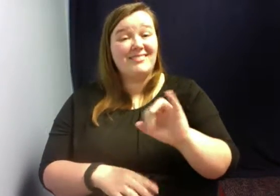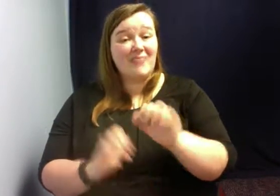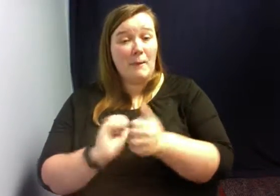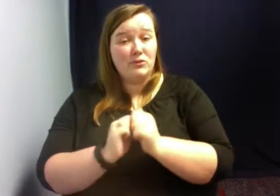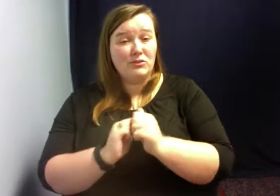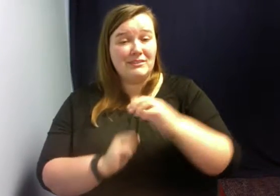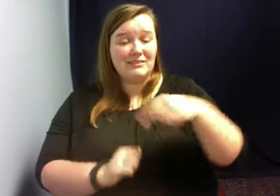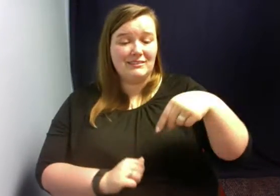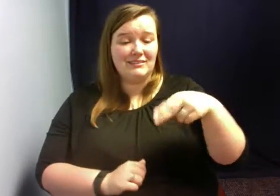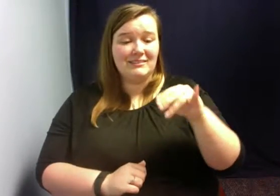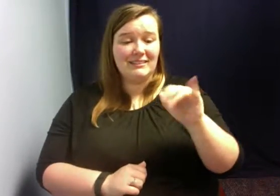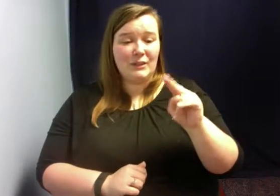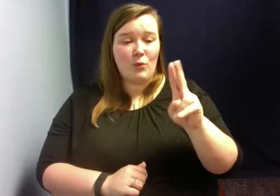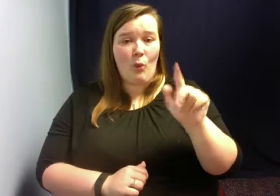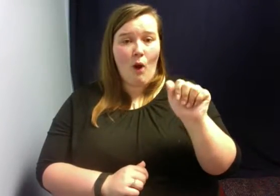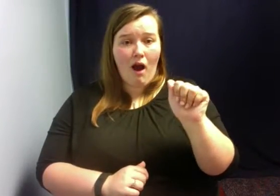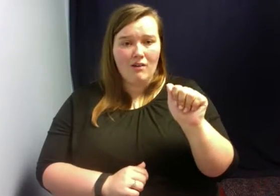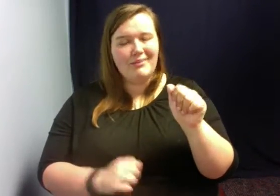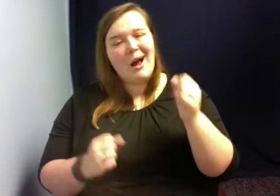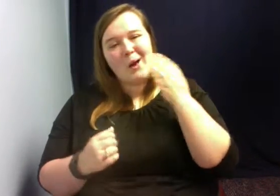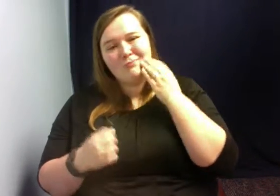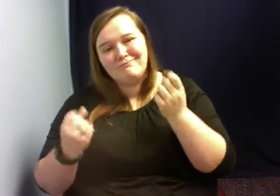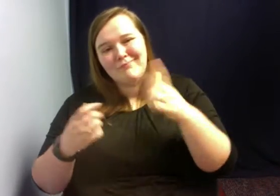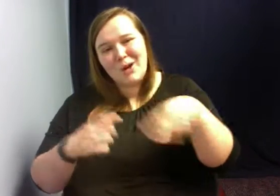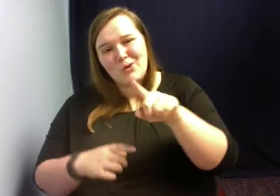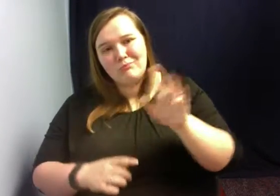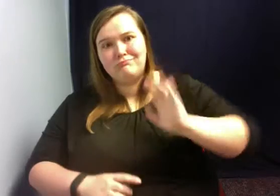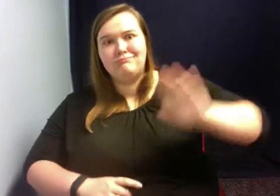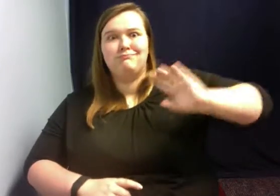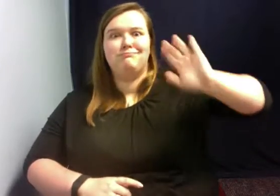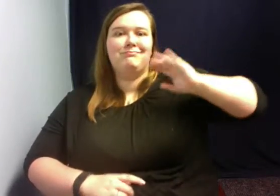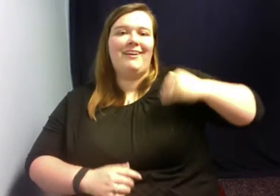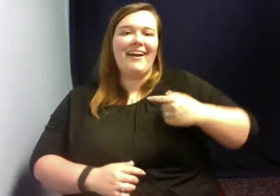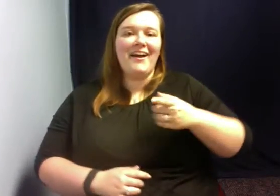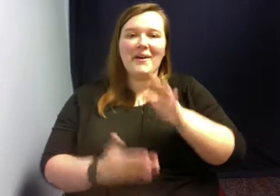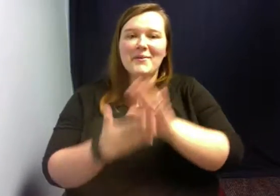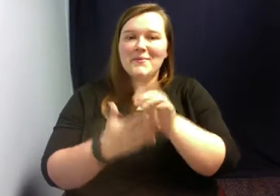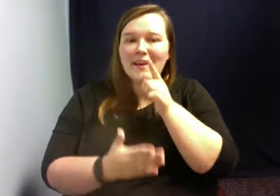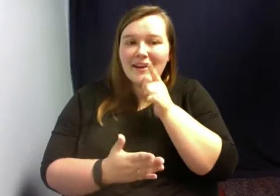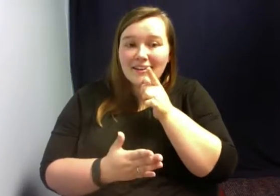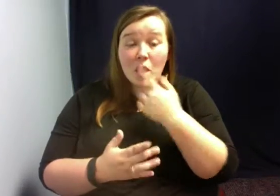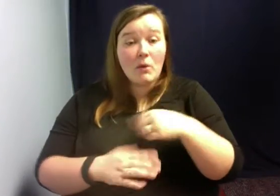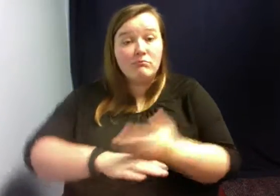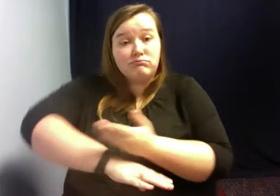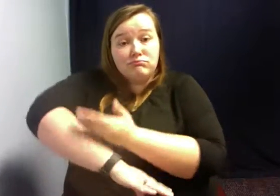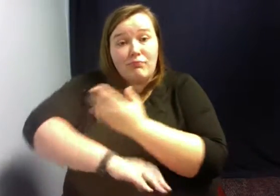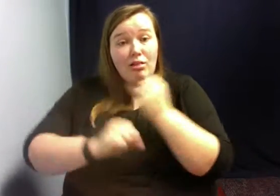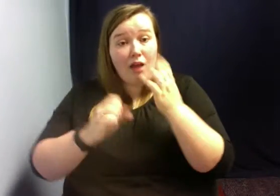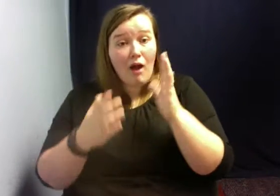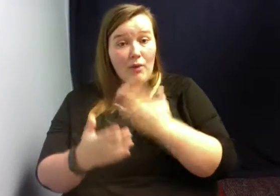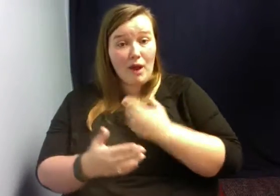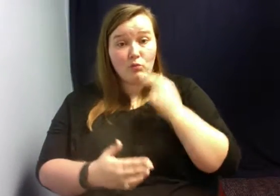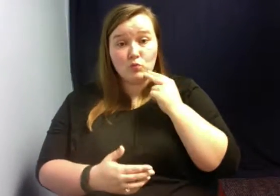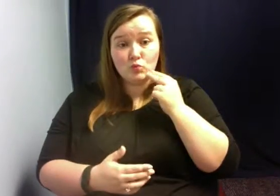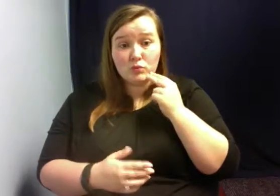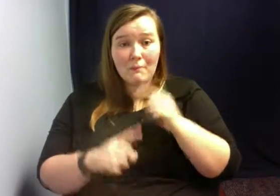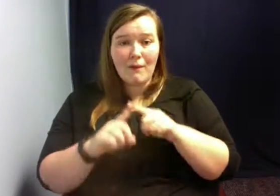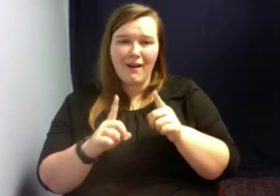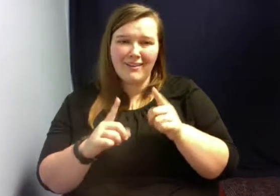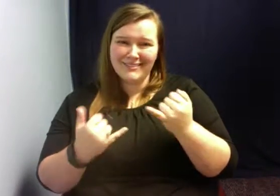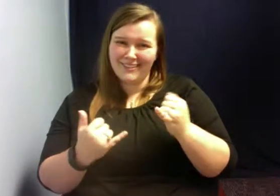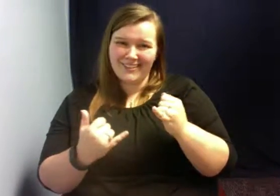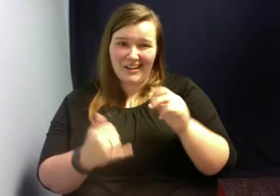long time since most of you have had a school lunch, and we've made a lot of progress on nutrition, but quinoa still is not a staple in most